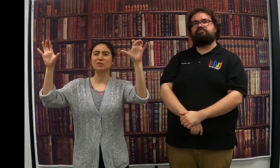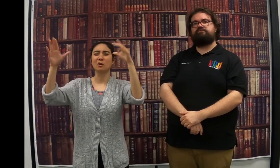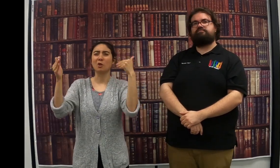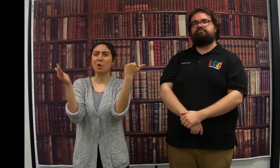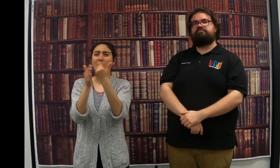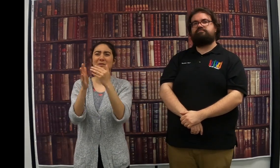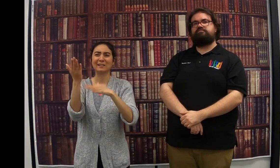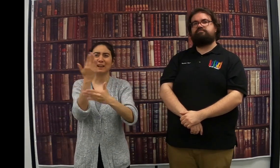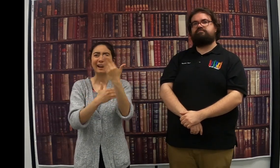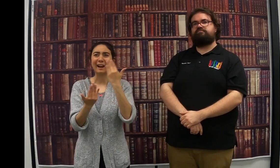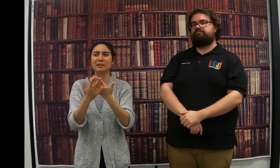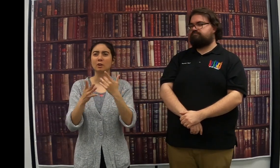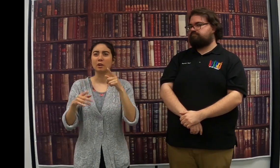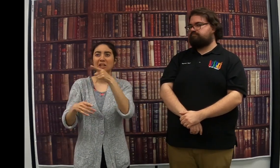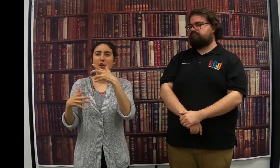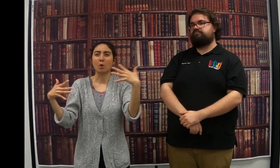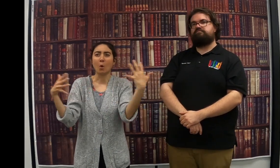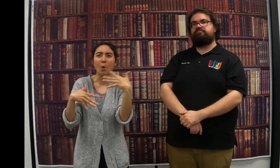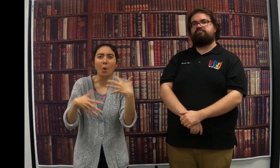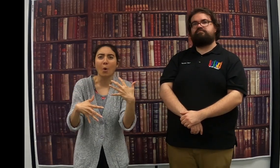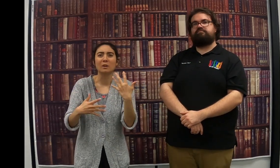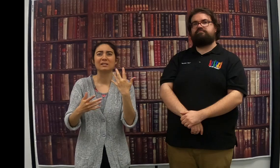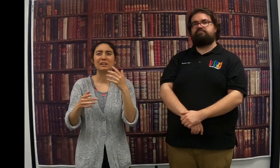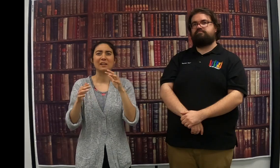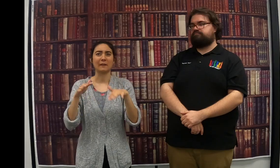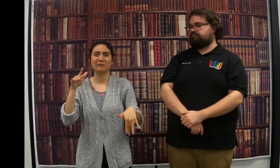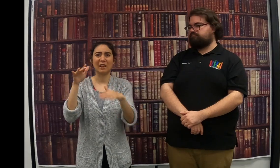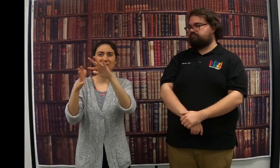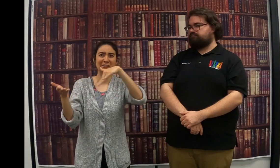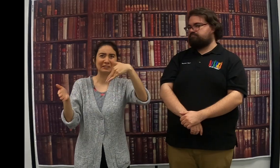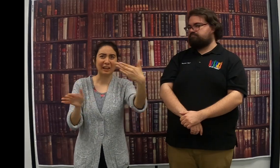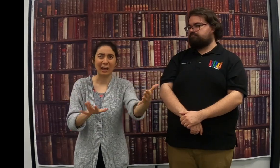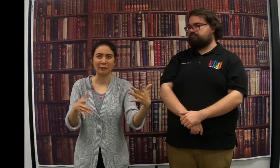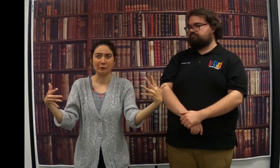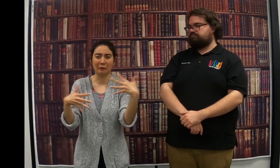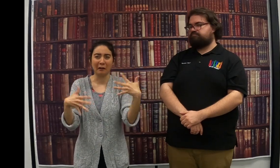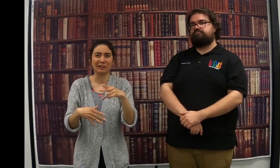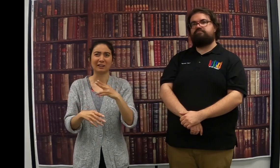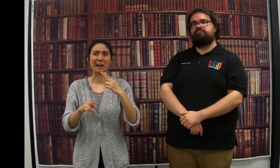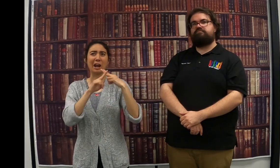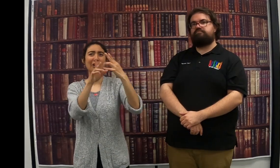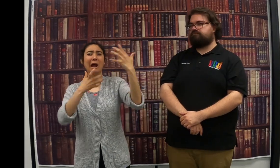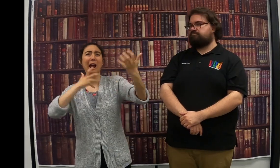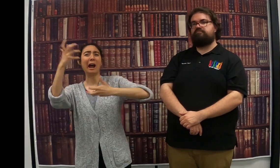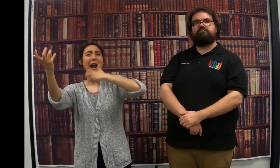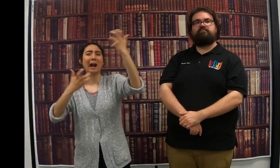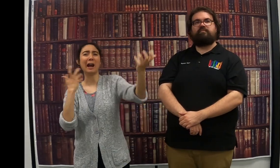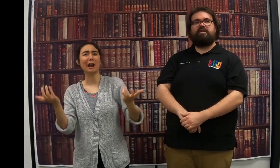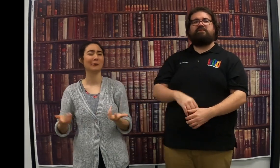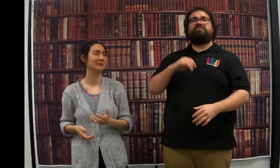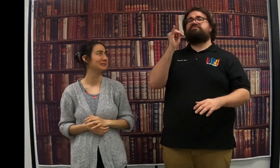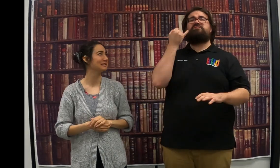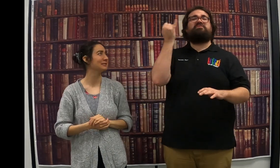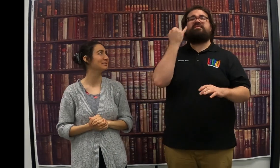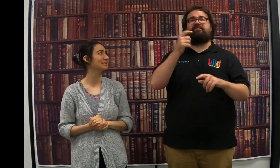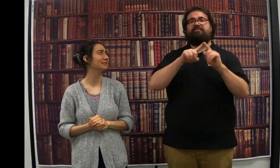of the castle close at hand. He was horror-stricken and filled with deadly fear. He called out, Jorinda!